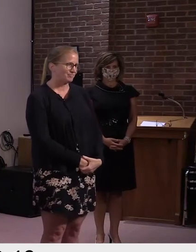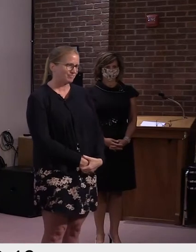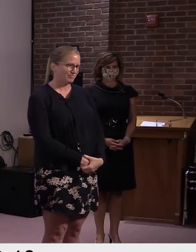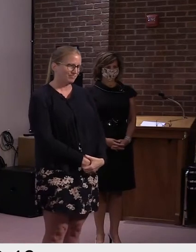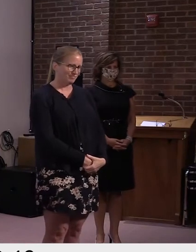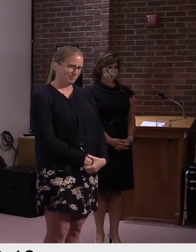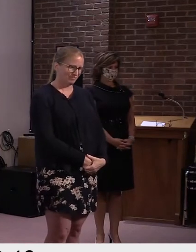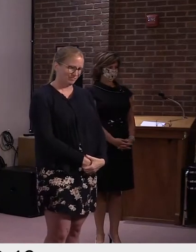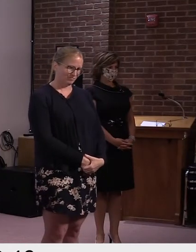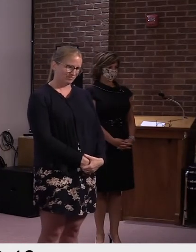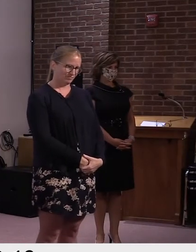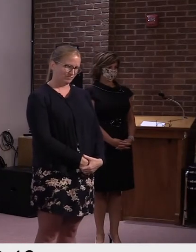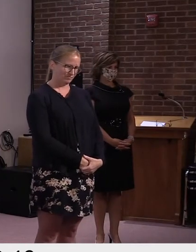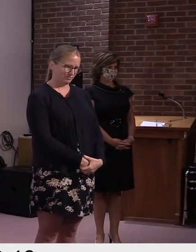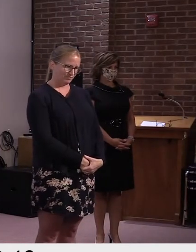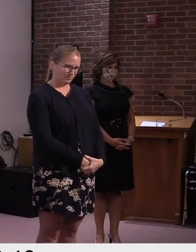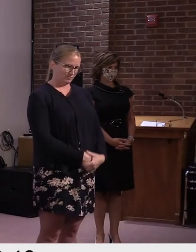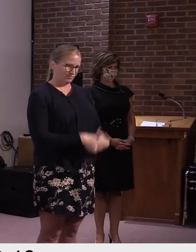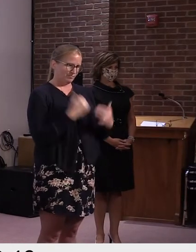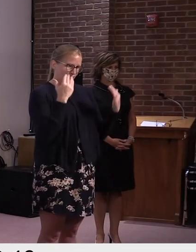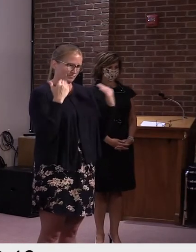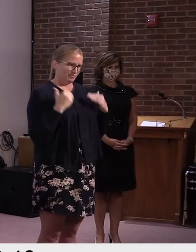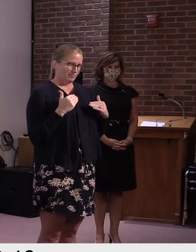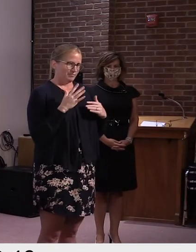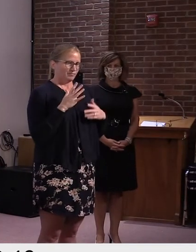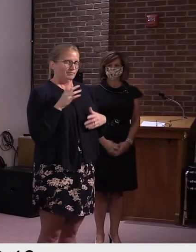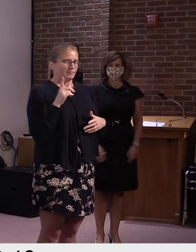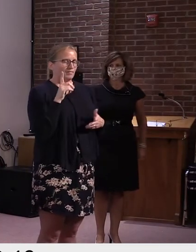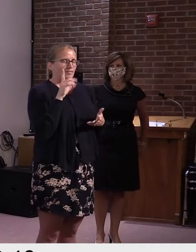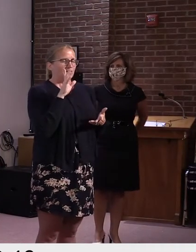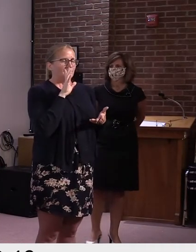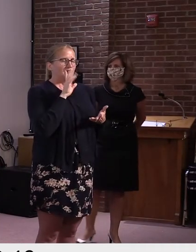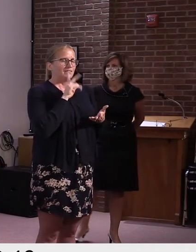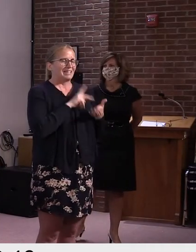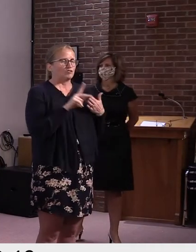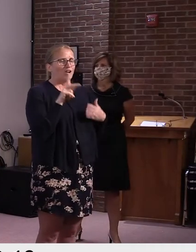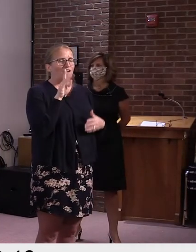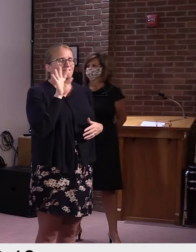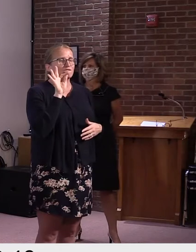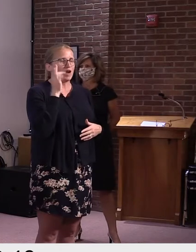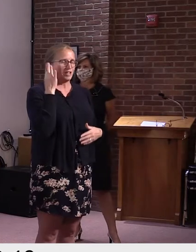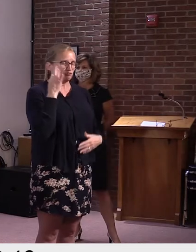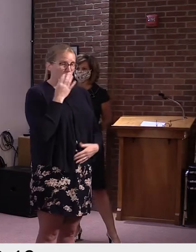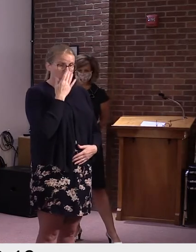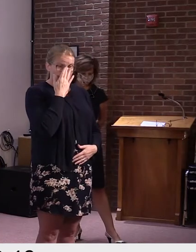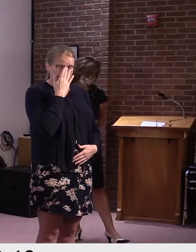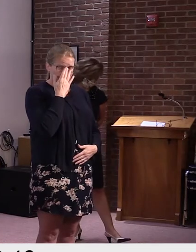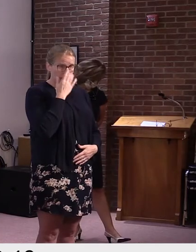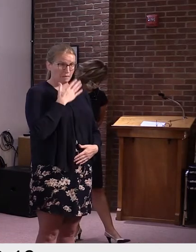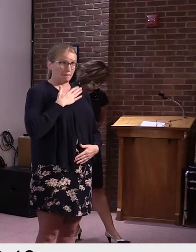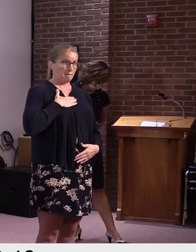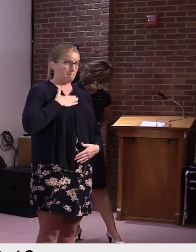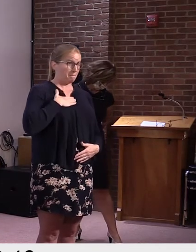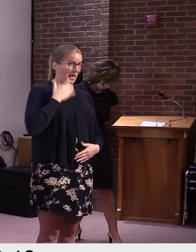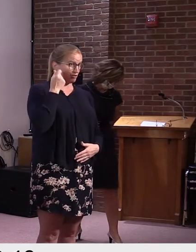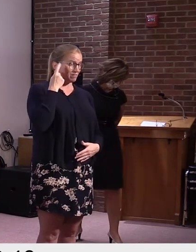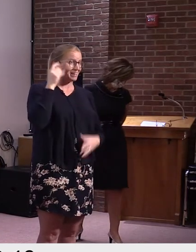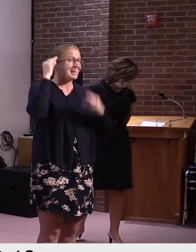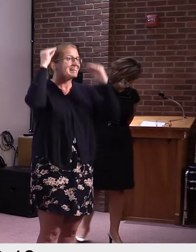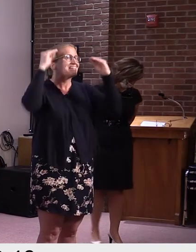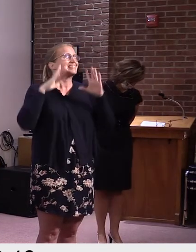Thank you. This is for Secretary French. I'm understanding that the Vermont NEA is